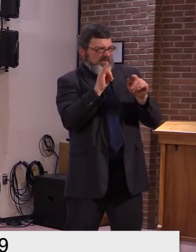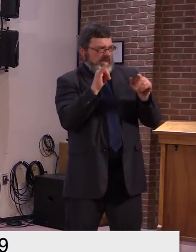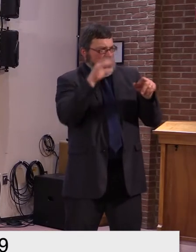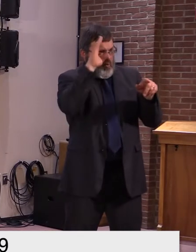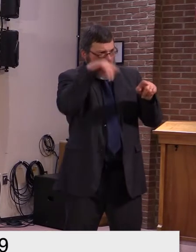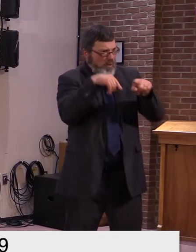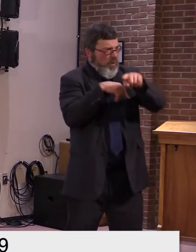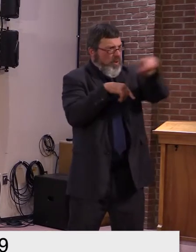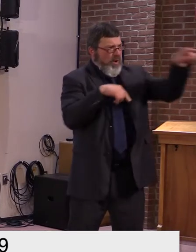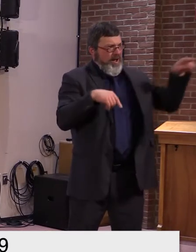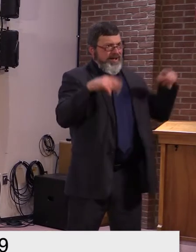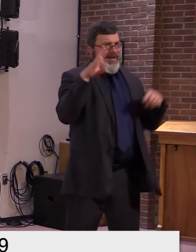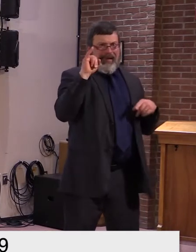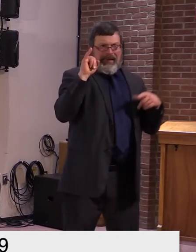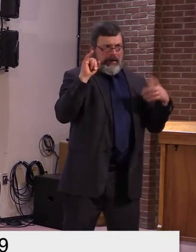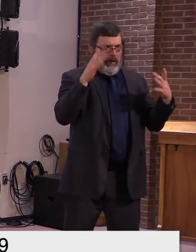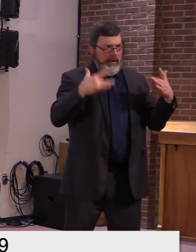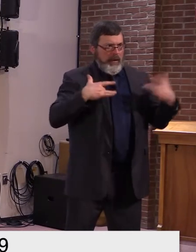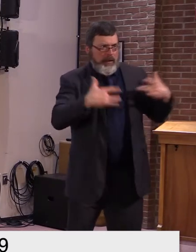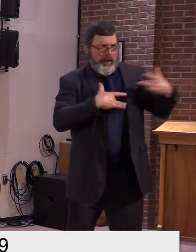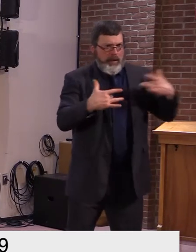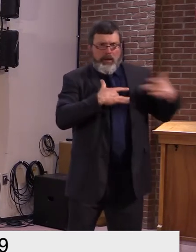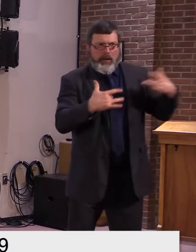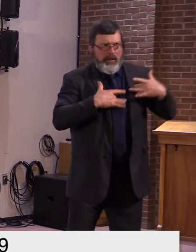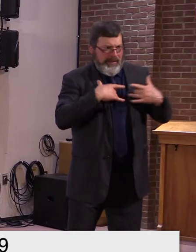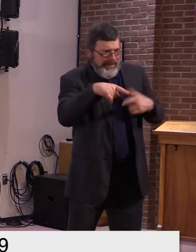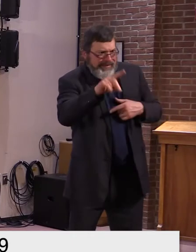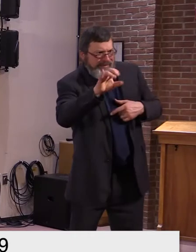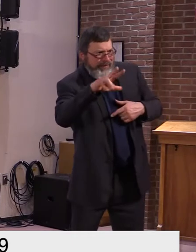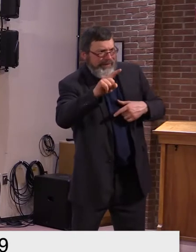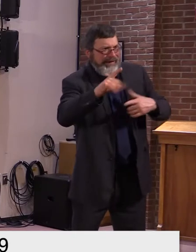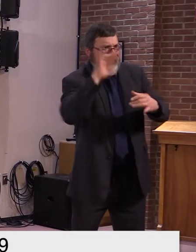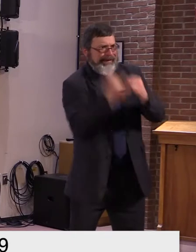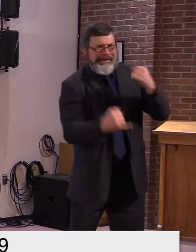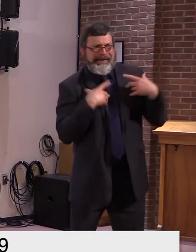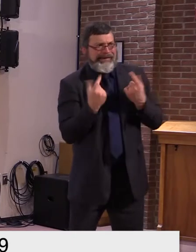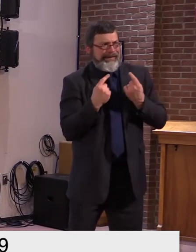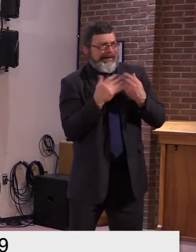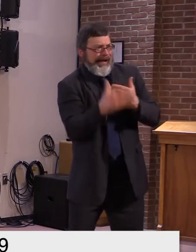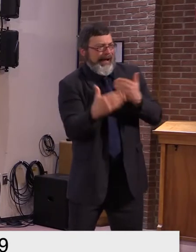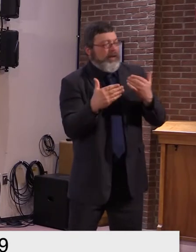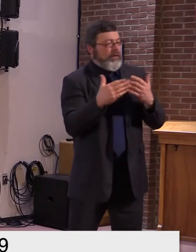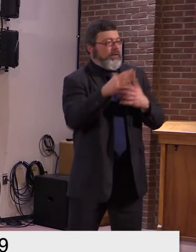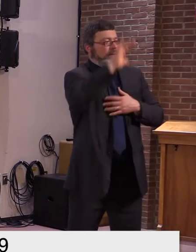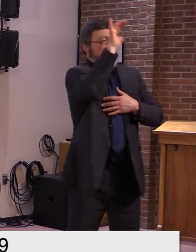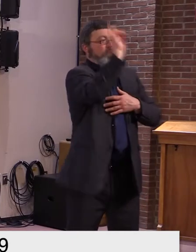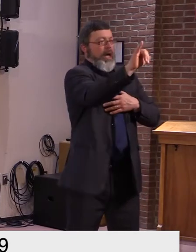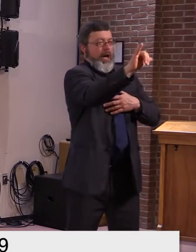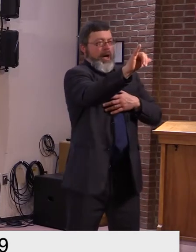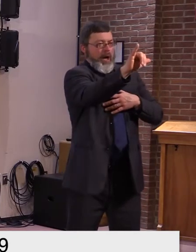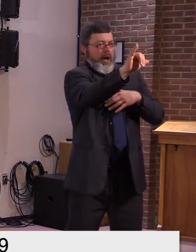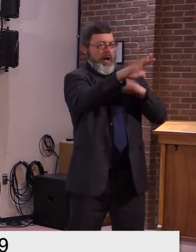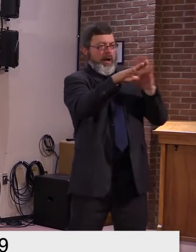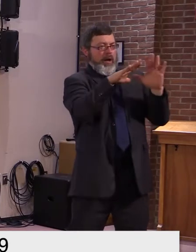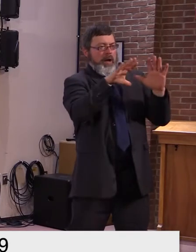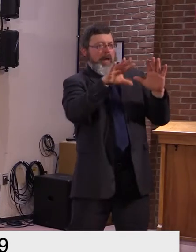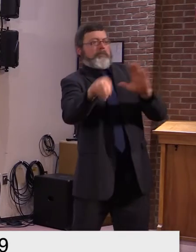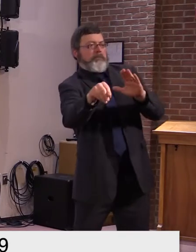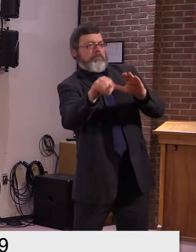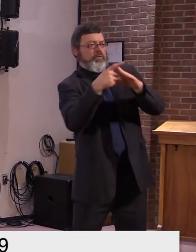year and how dire that would be for them. So there's additional time, 10 weeks, to help folks with that